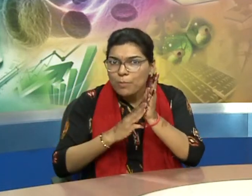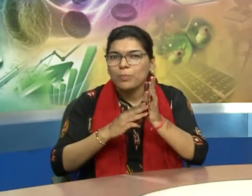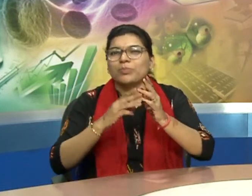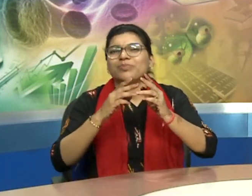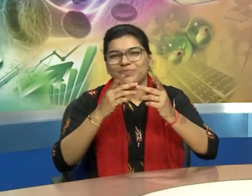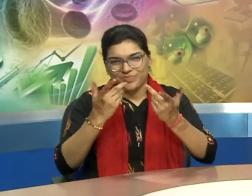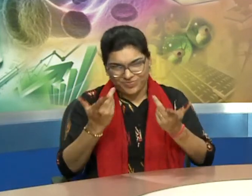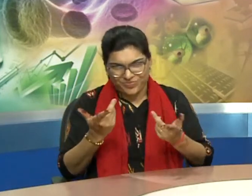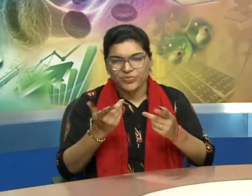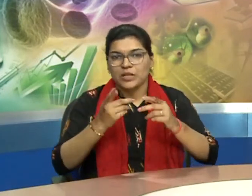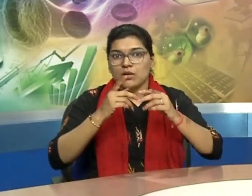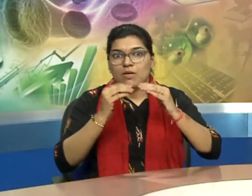college library